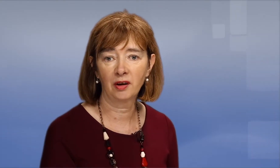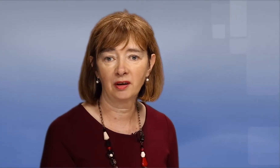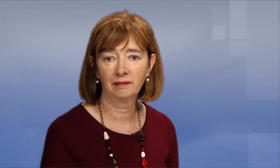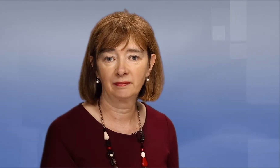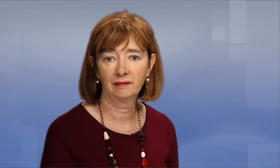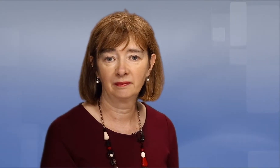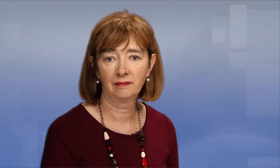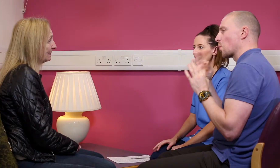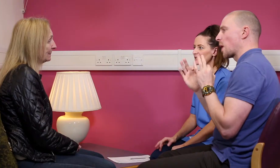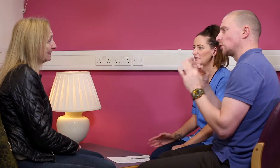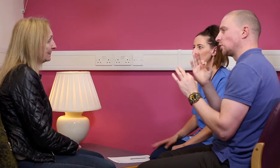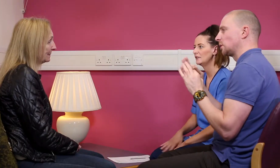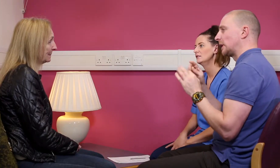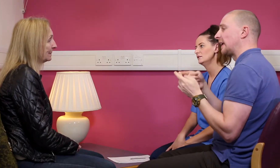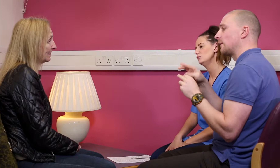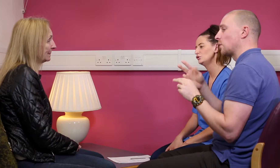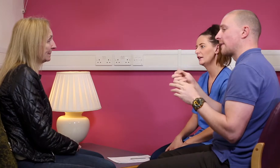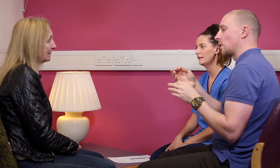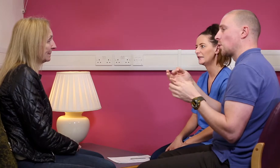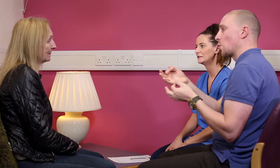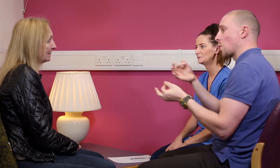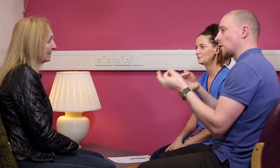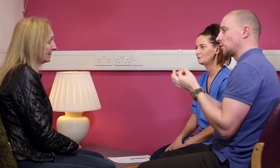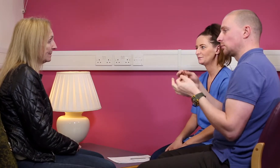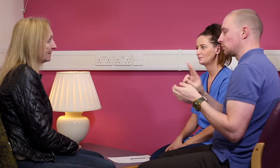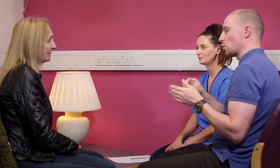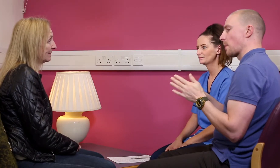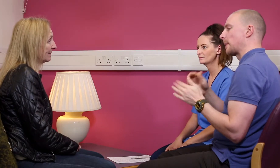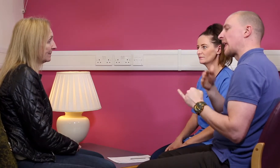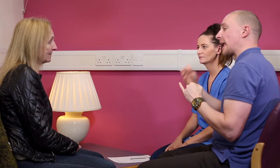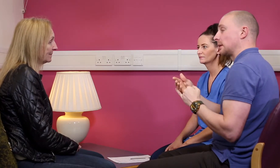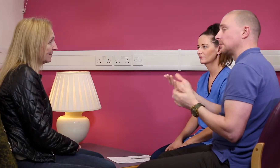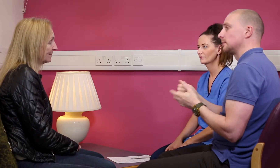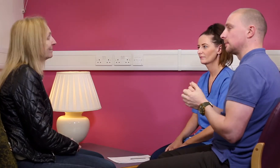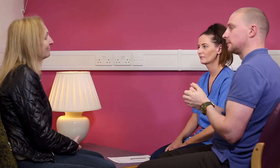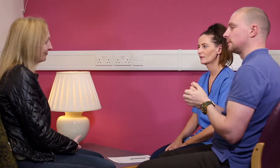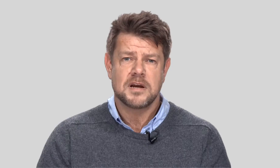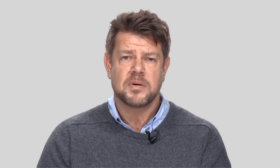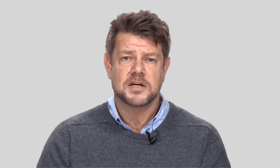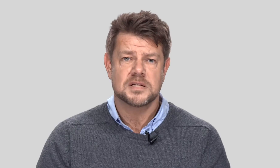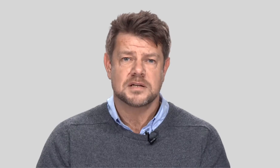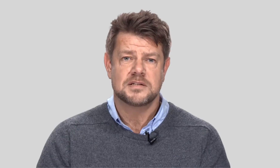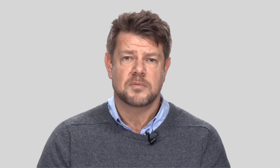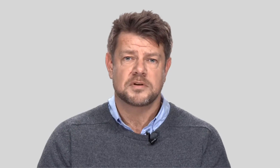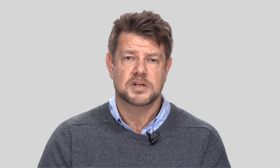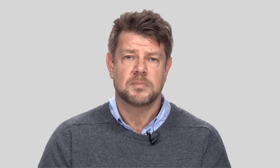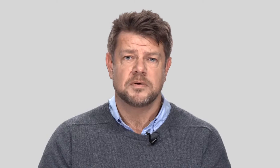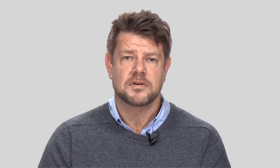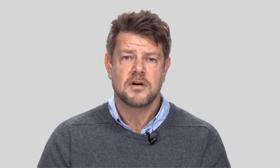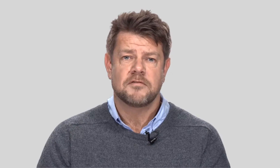recorded. An interpreter should be booked for every patient appointment. For inpatients, an interpreter should be booked for